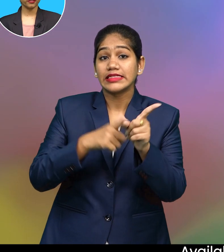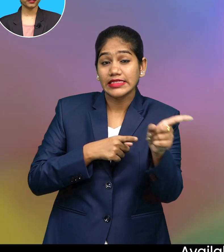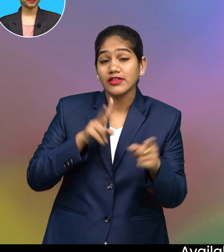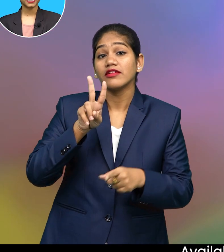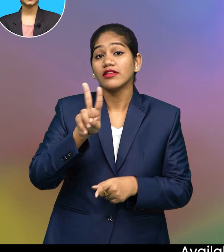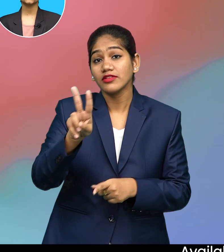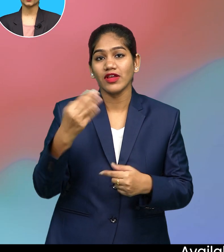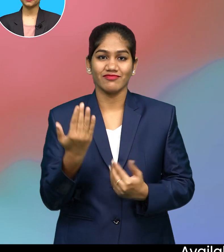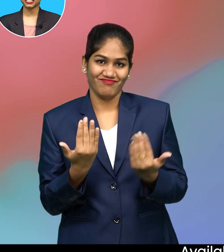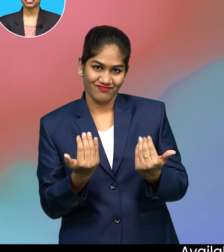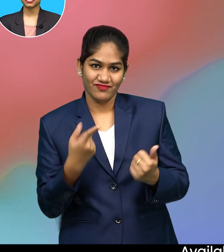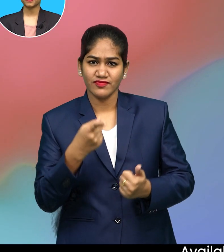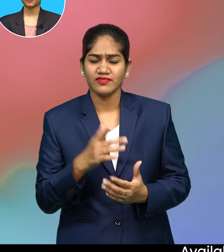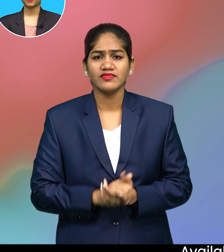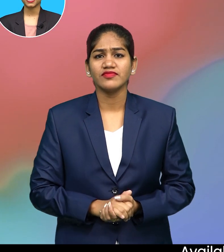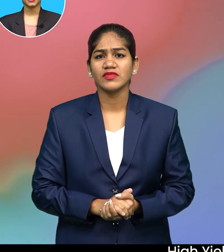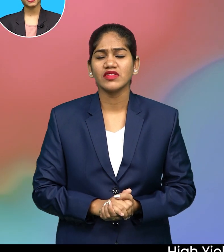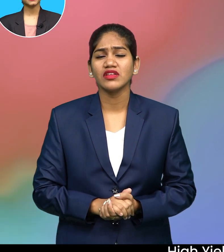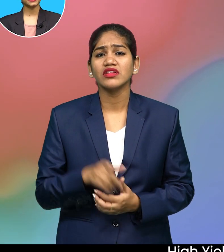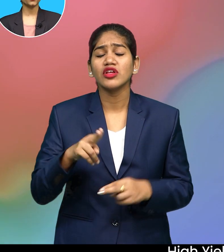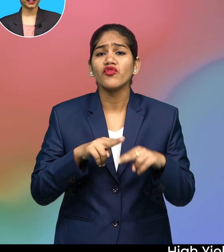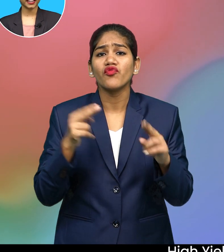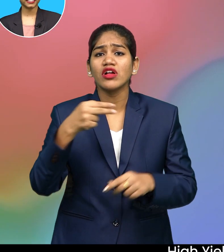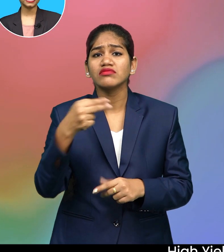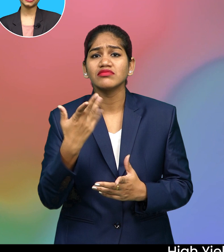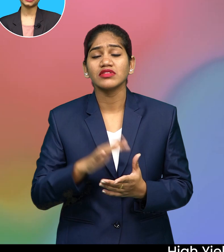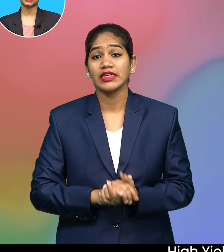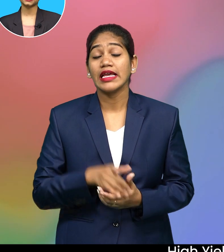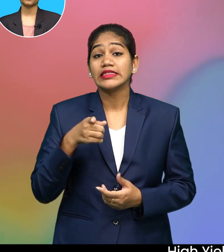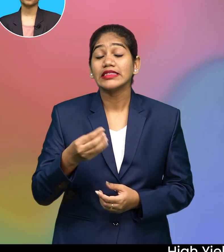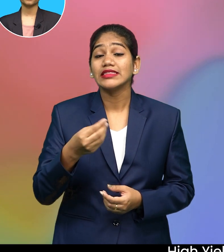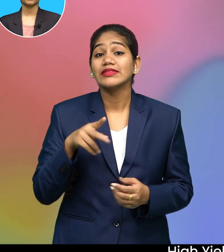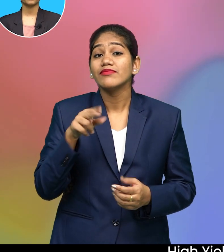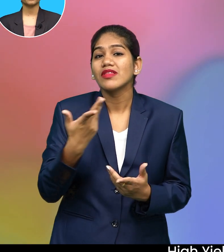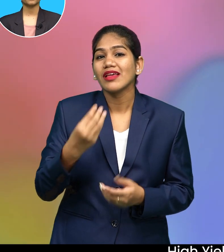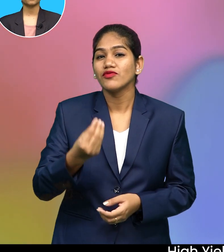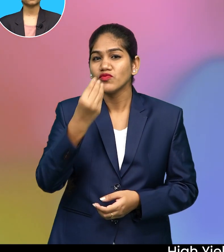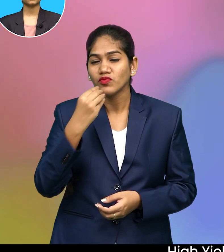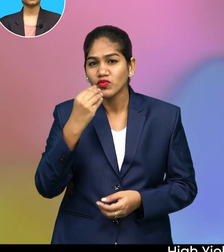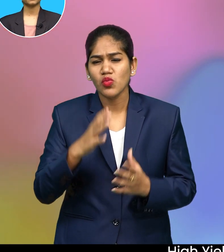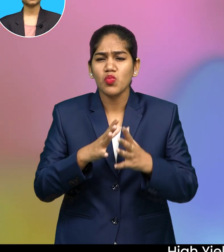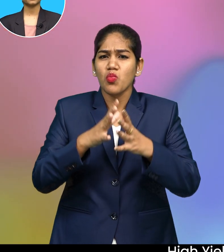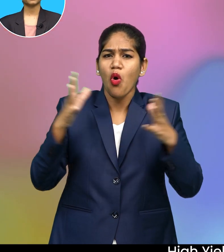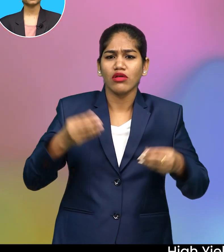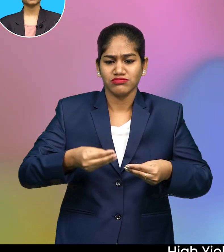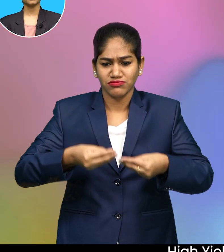Availability of HYVs, high yield variety seeds.